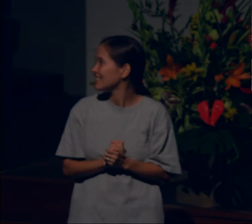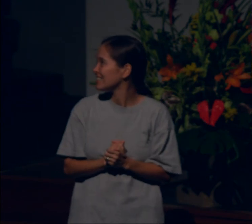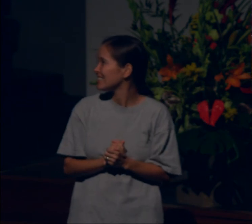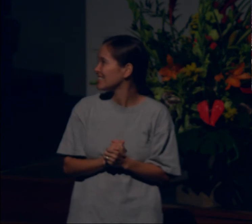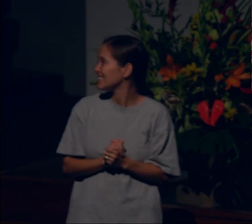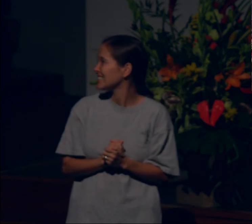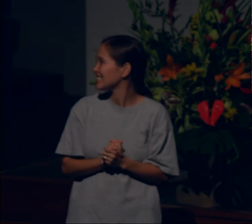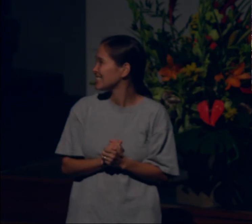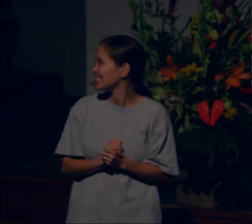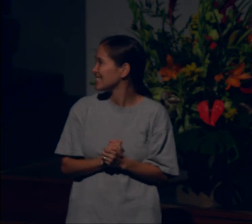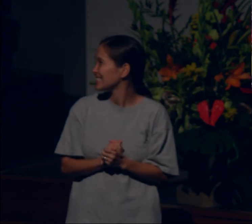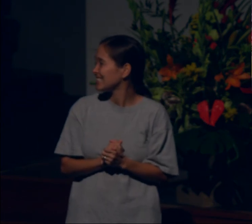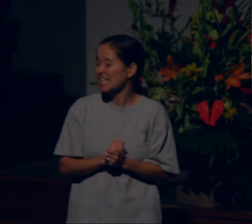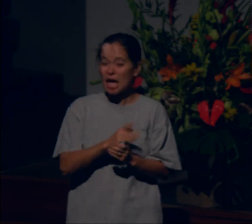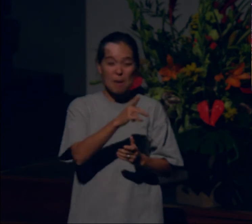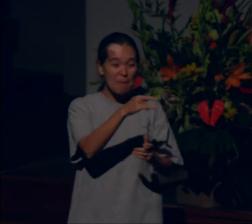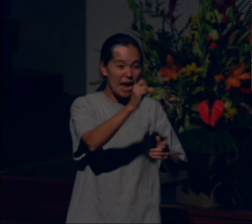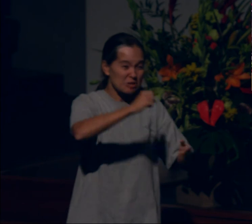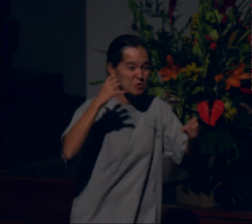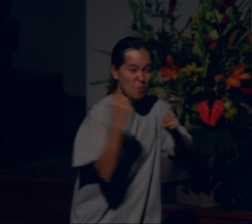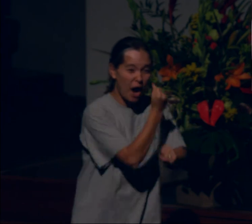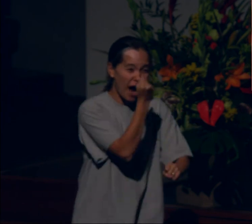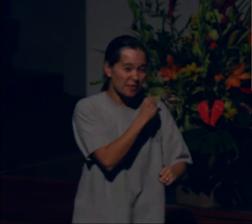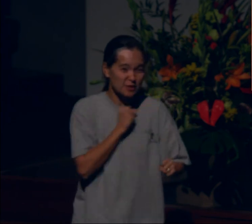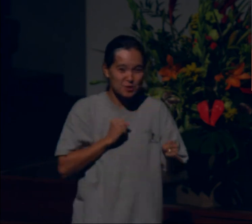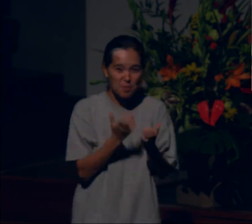He's in! Patriots win the Super Bowl!